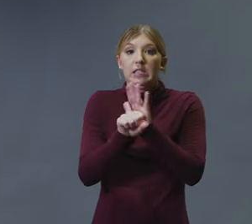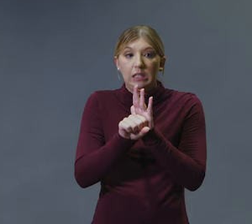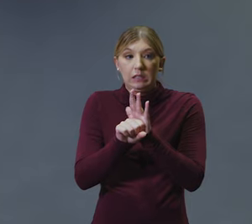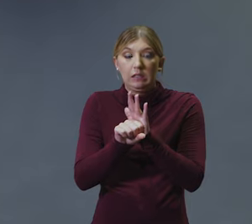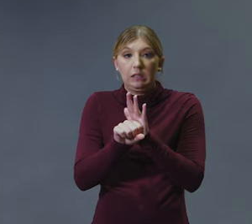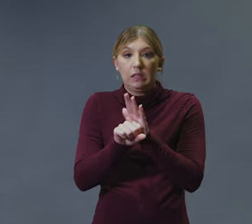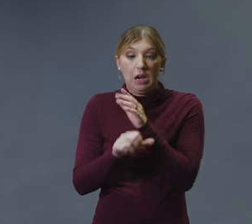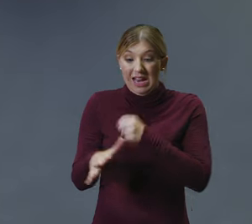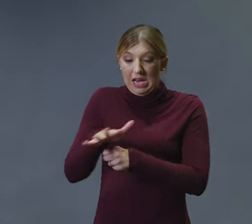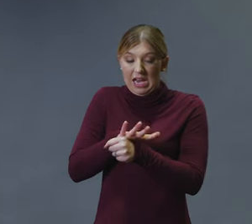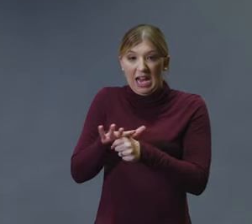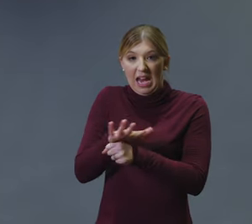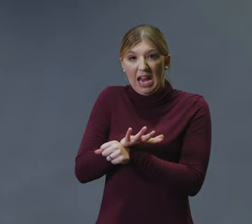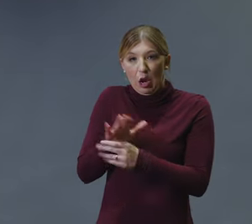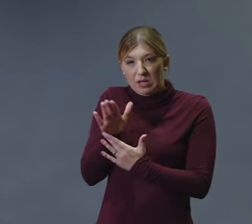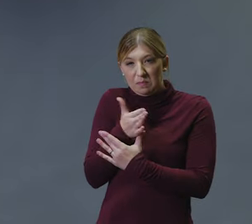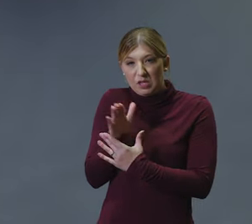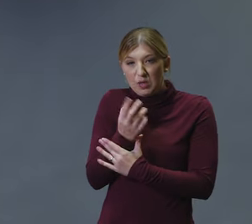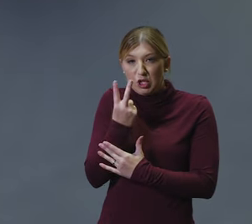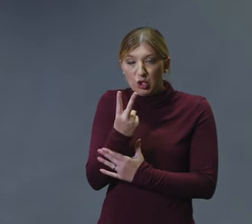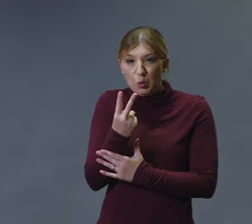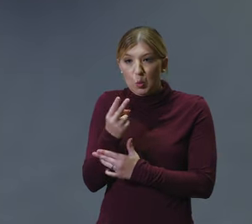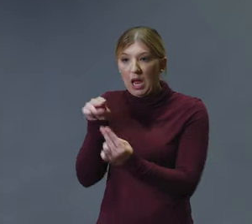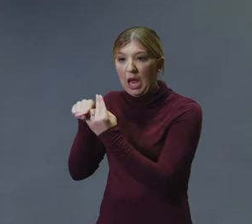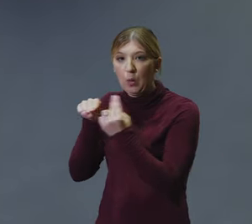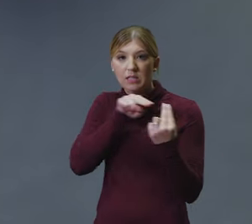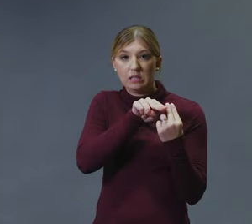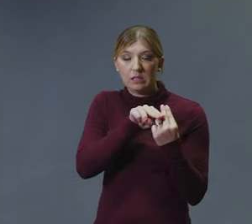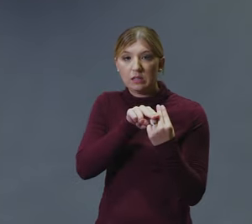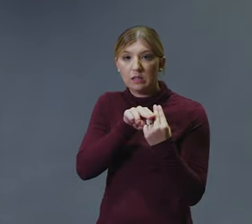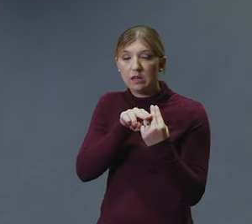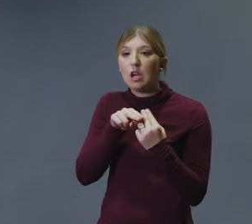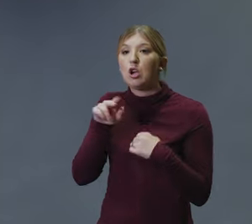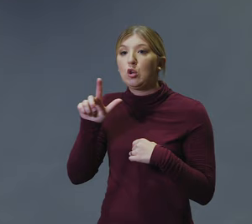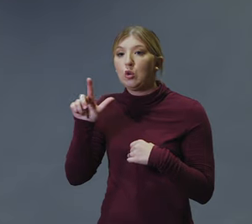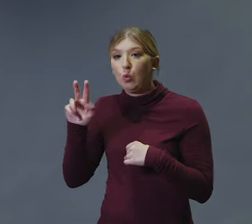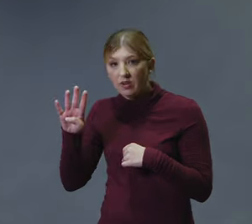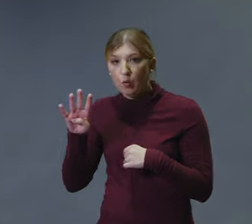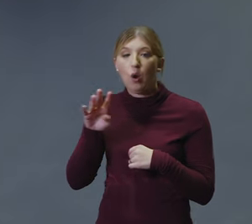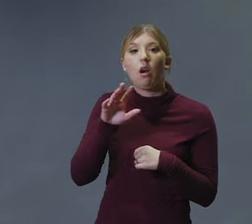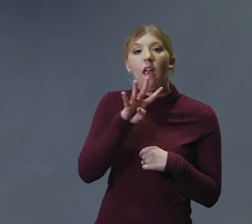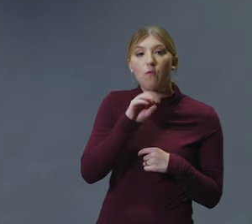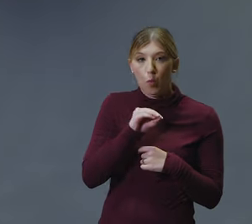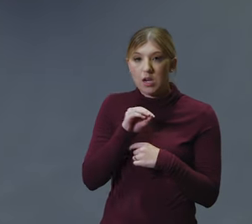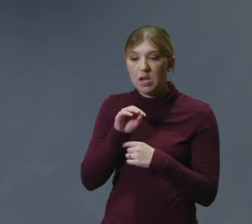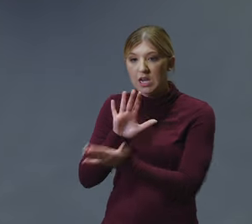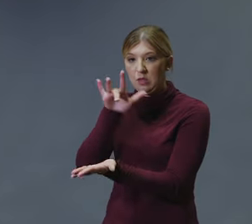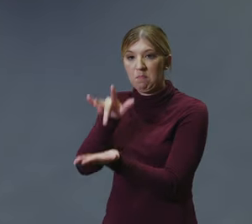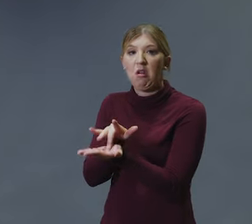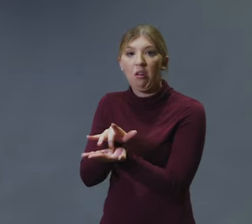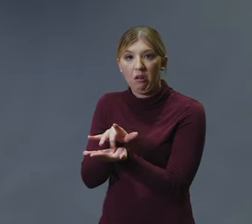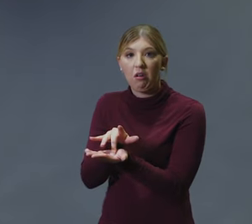Our area is nestled right between two major highways, Highway 24 and Highway 40. And right